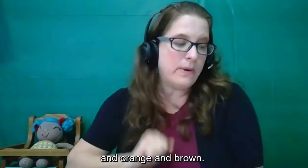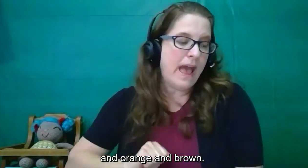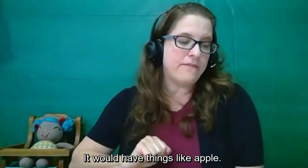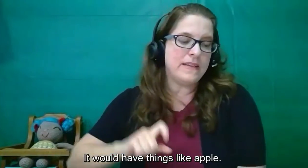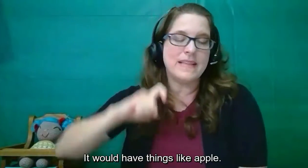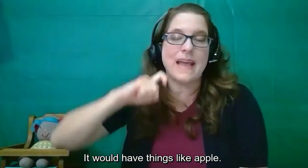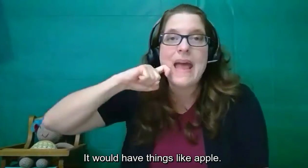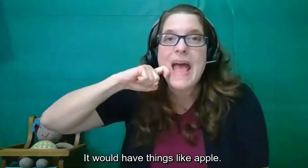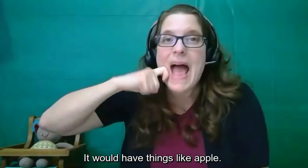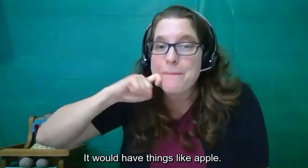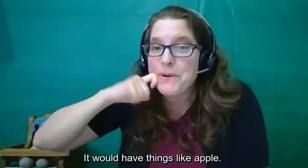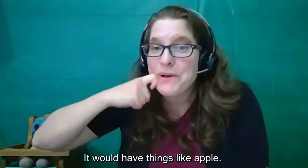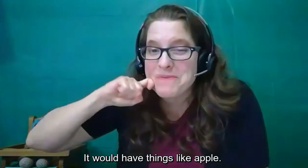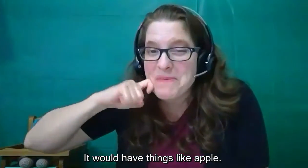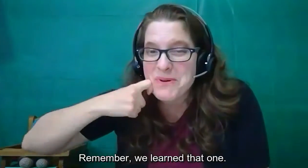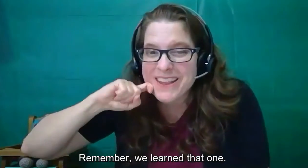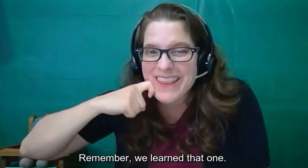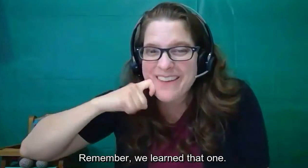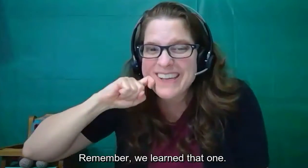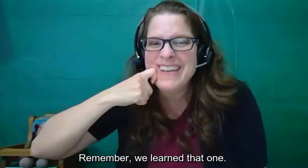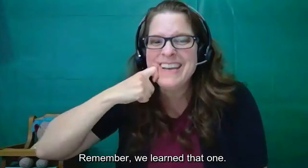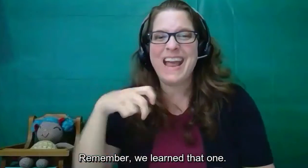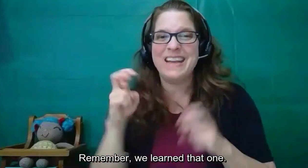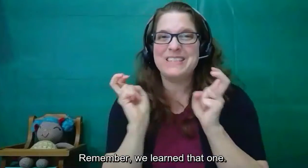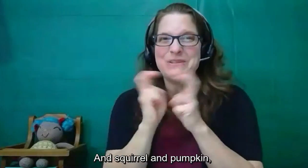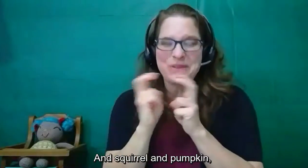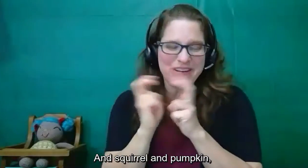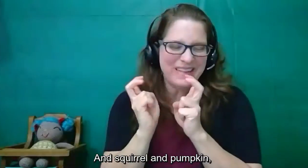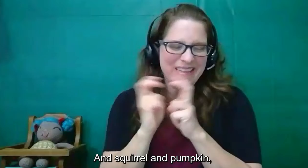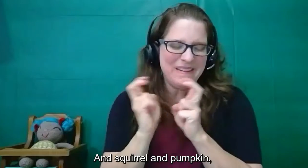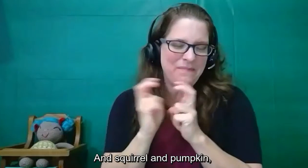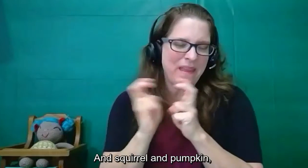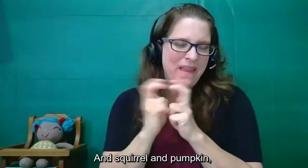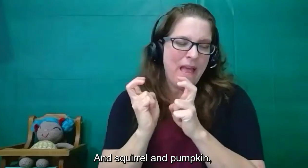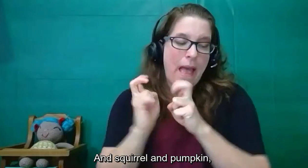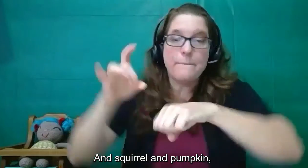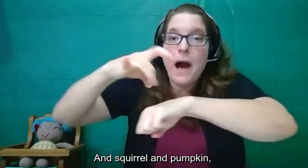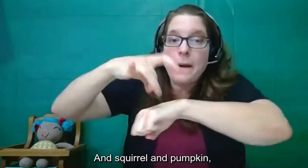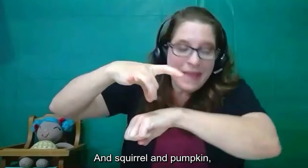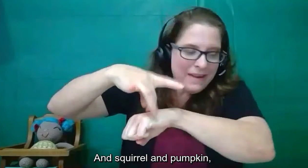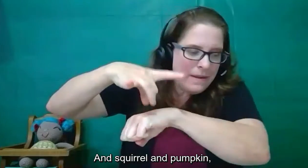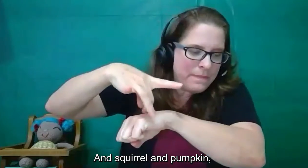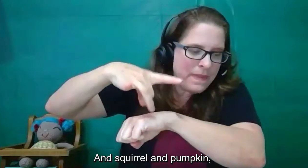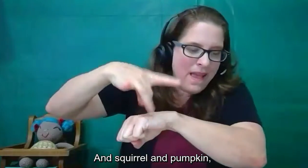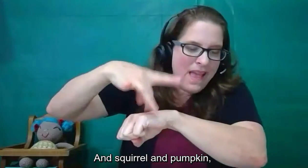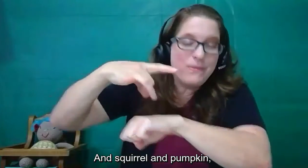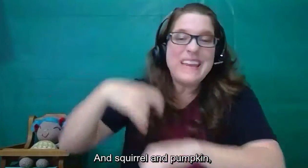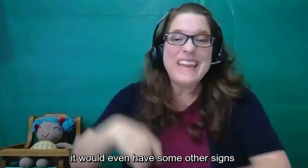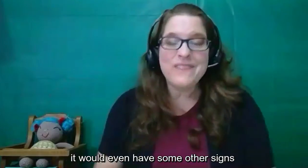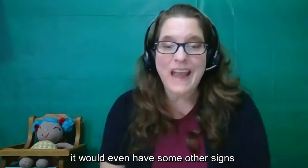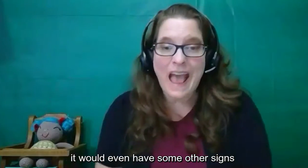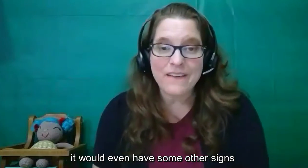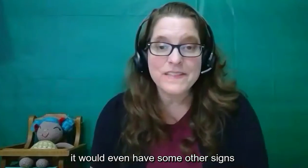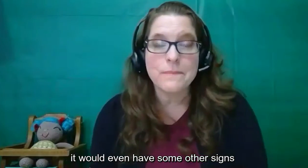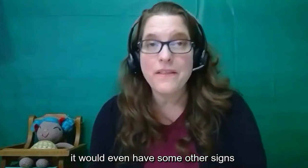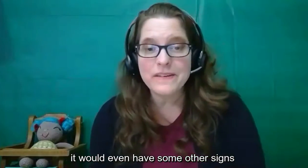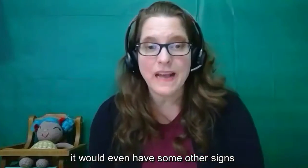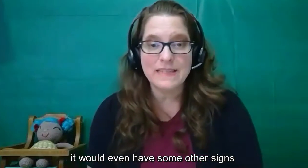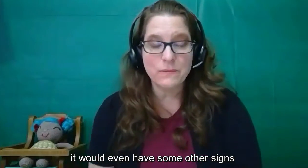It would have things like apple, remember we learned that one, and squirrel and pumpkin. It would even have some other signs